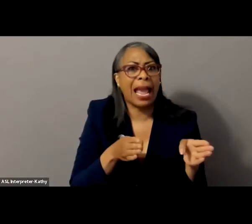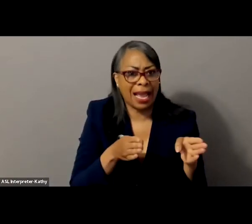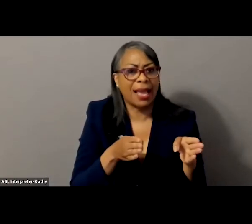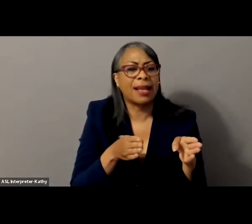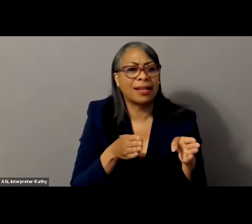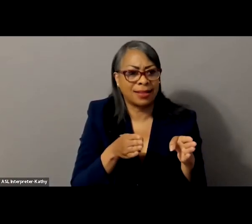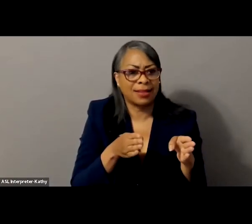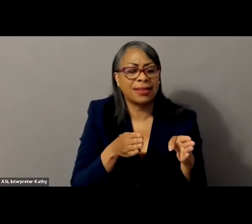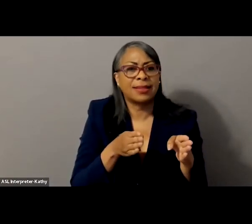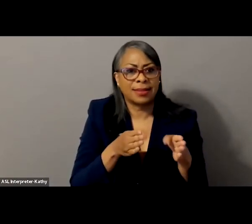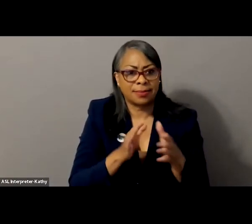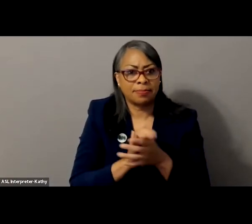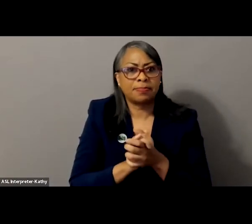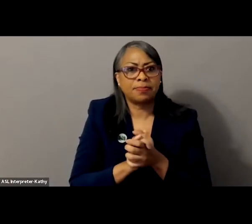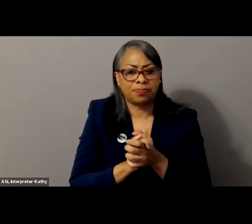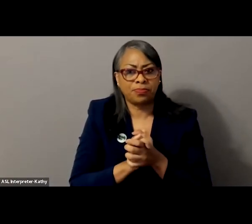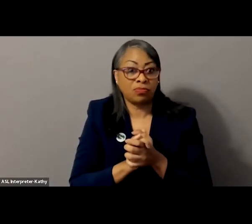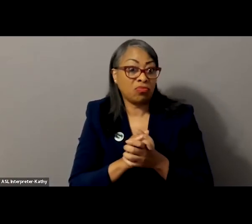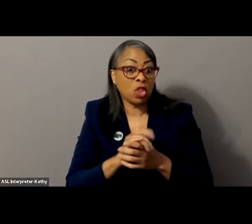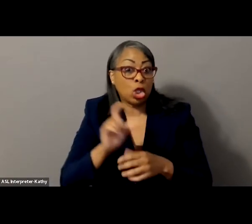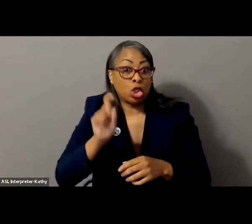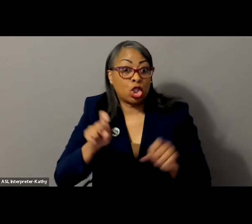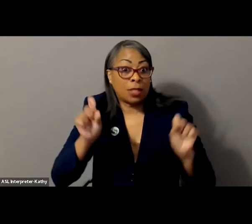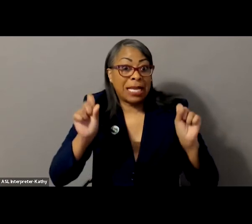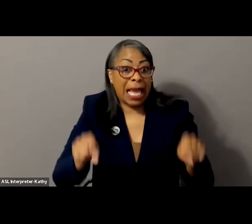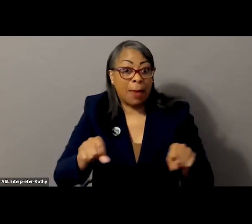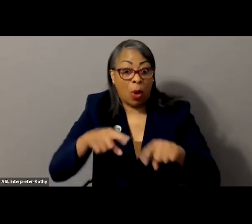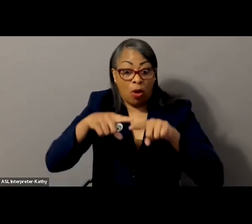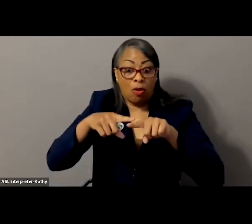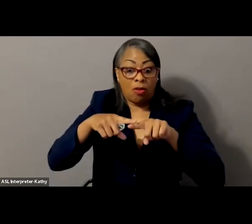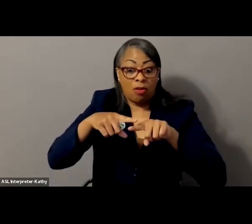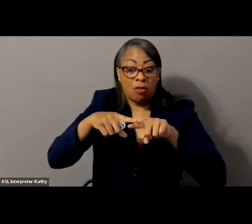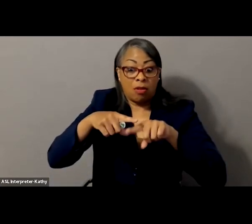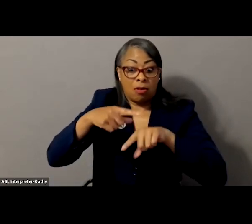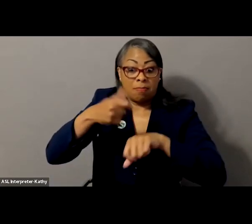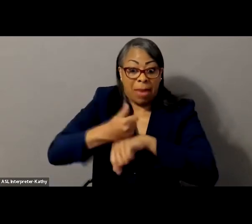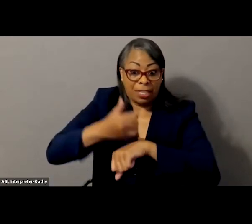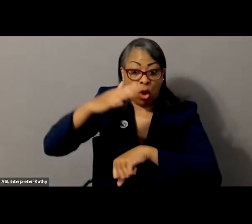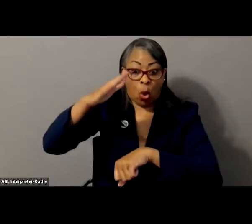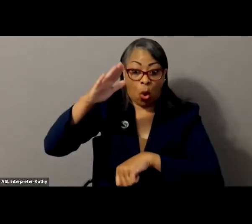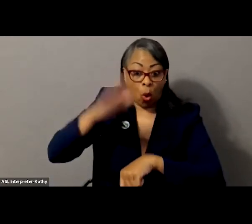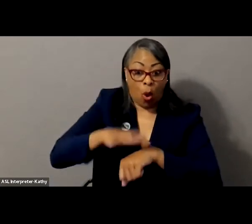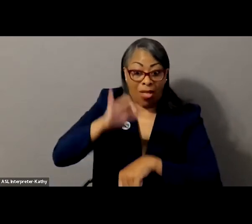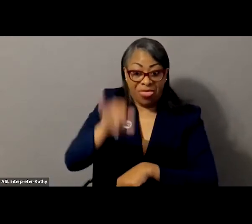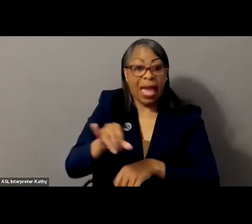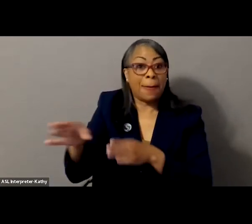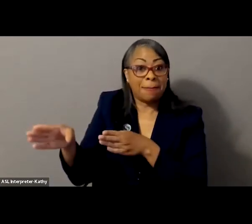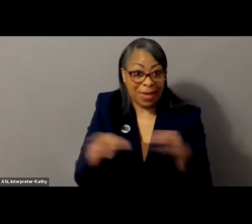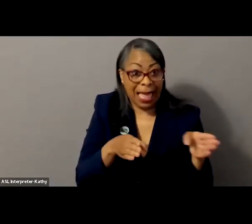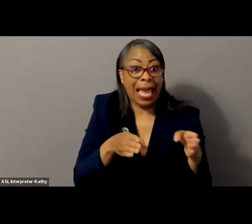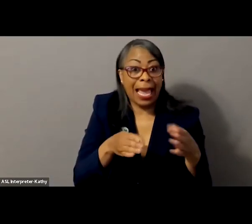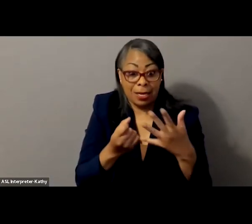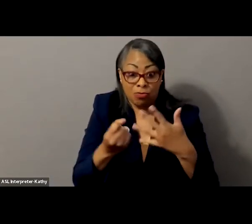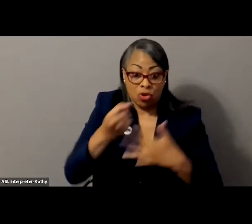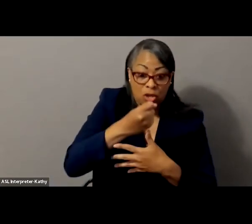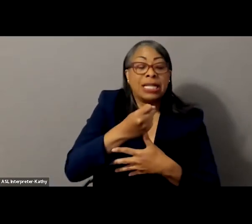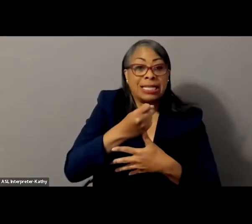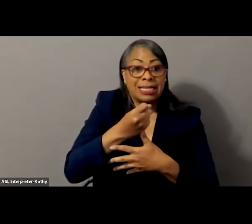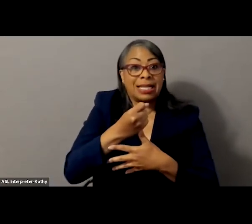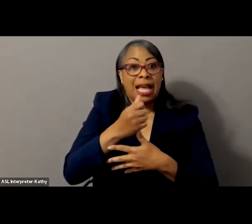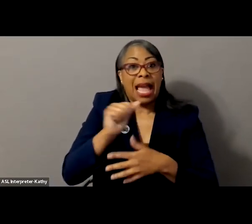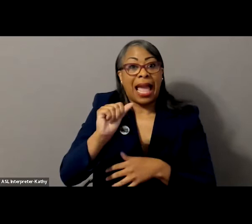and they should be able, based on that strategic plan, to begin reviewing and prioritizing its data acquisition